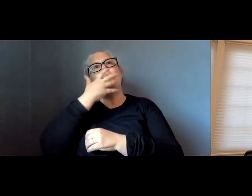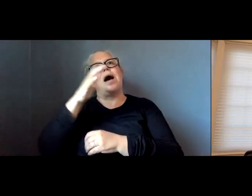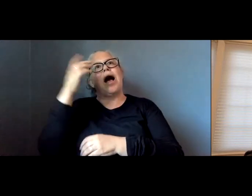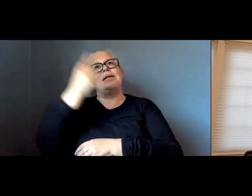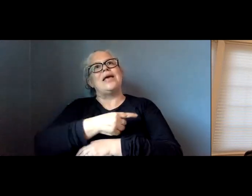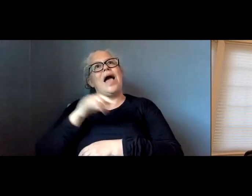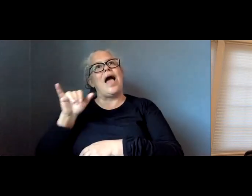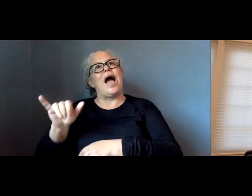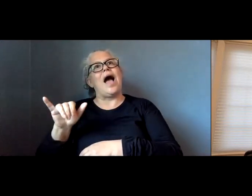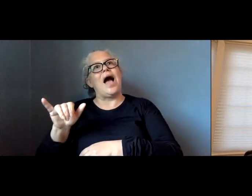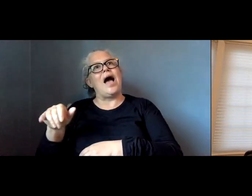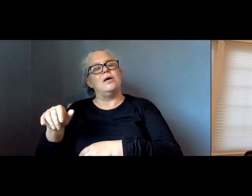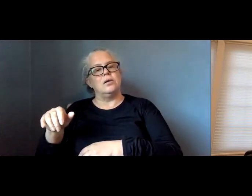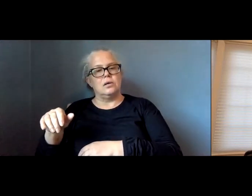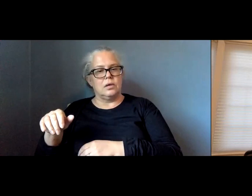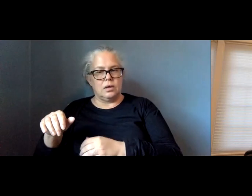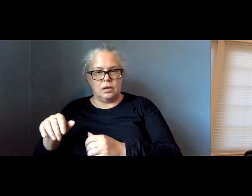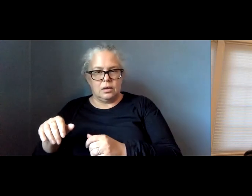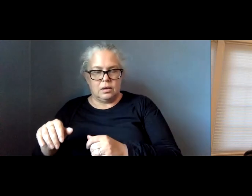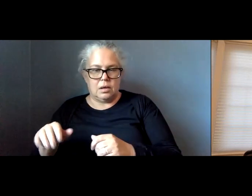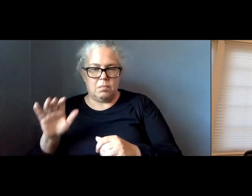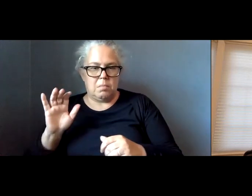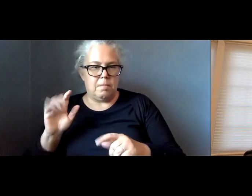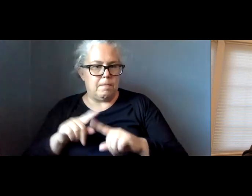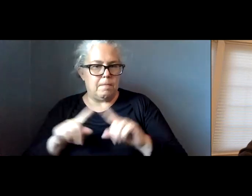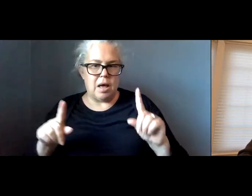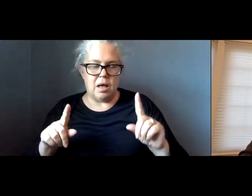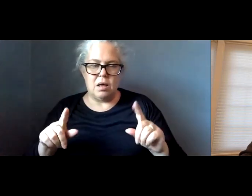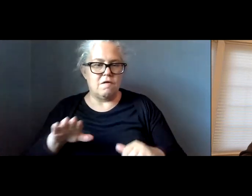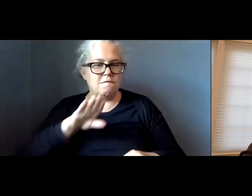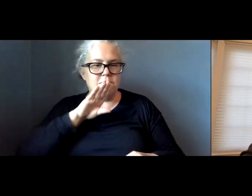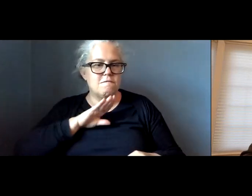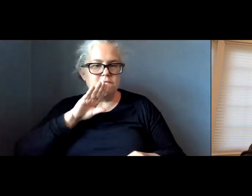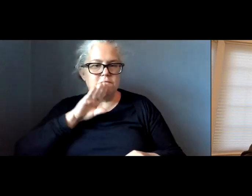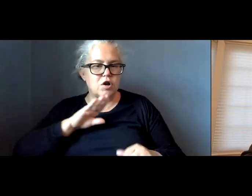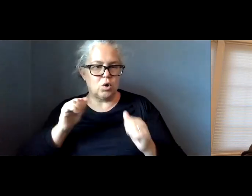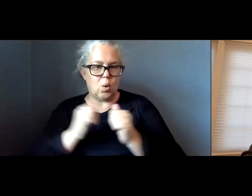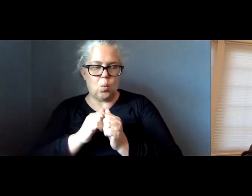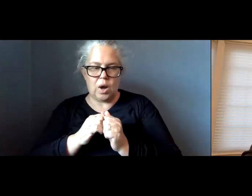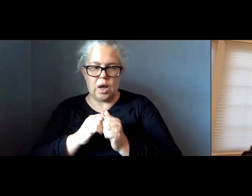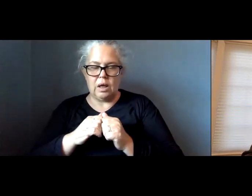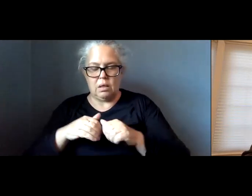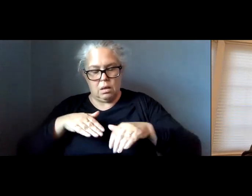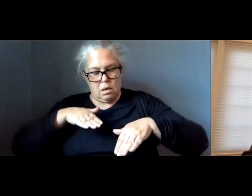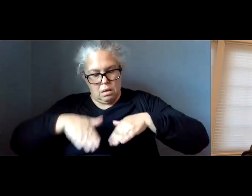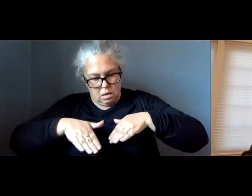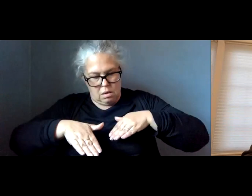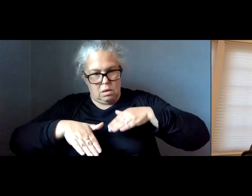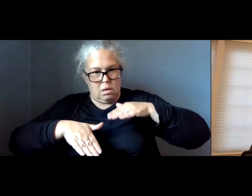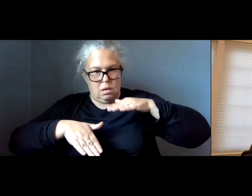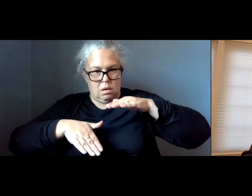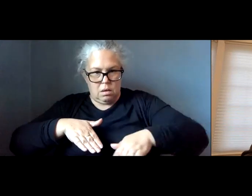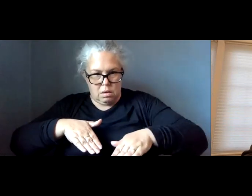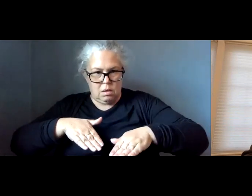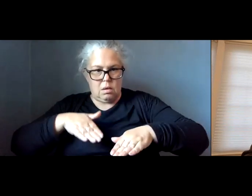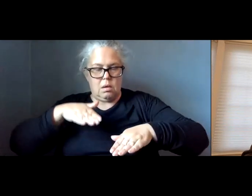mountain. The severe discomfort in combination of frustration at the slowness of our progress and my heartfelt sympathy for the woman